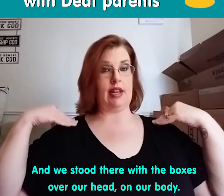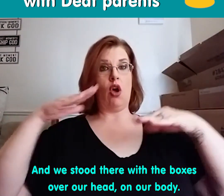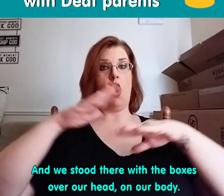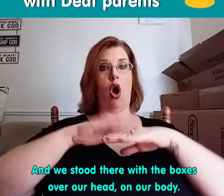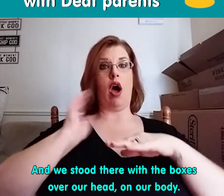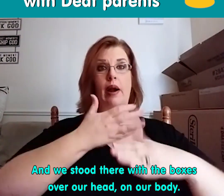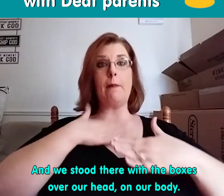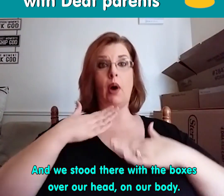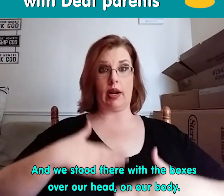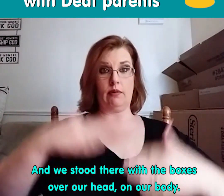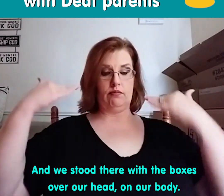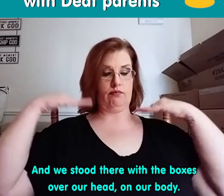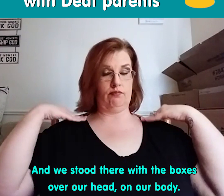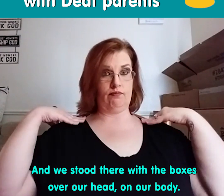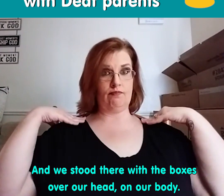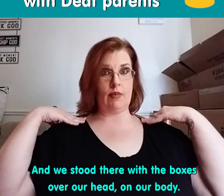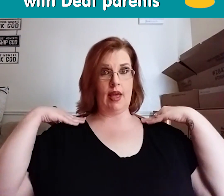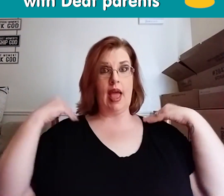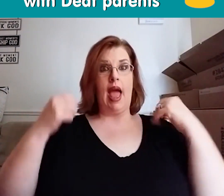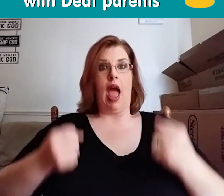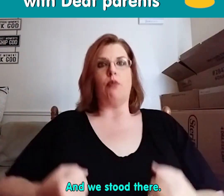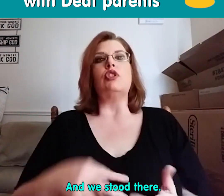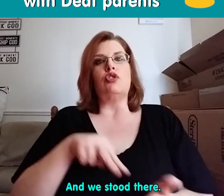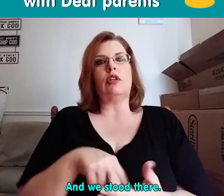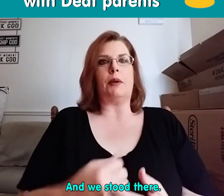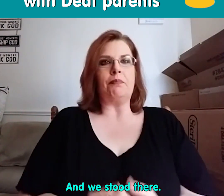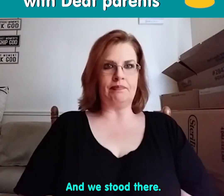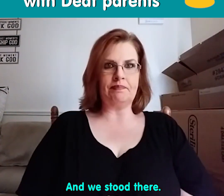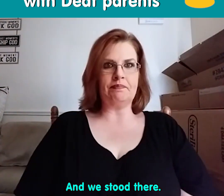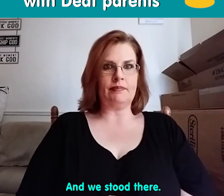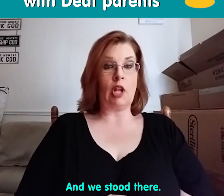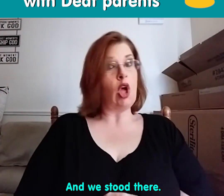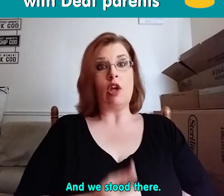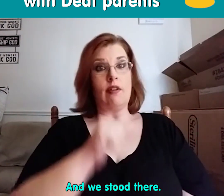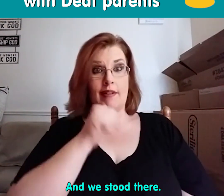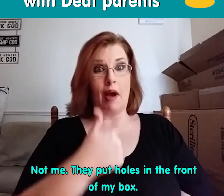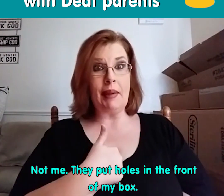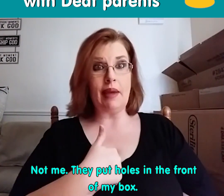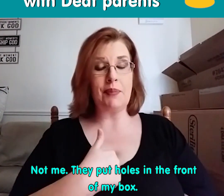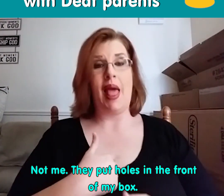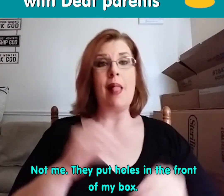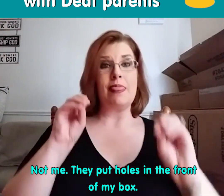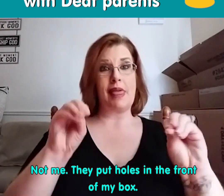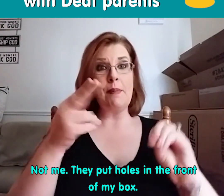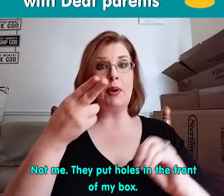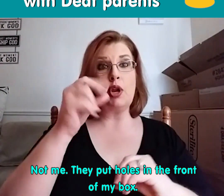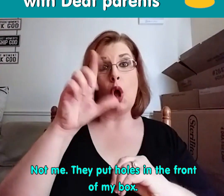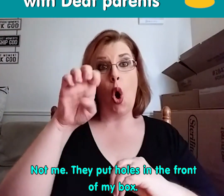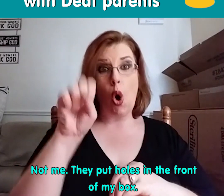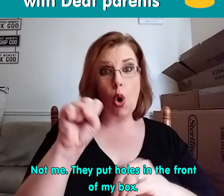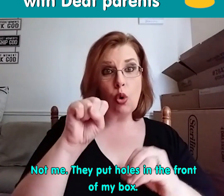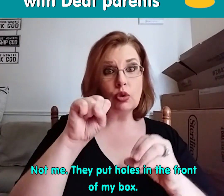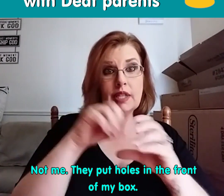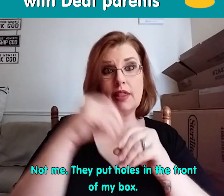head on our body, and we stood there. Not me. They put holes in